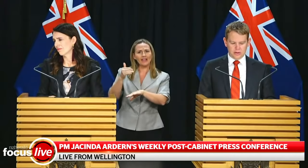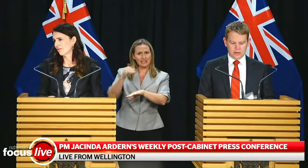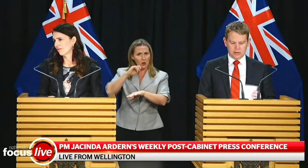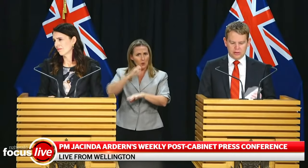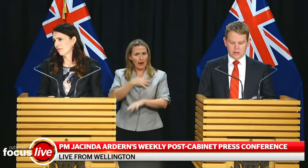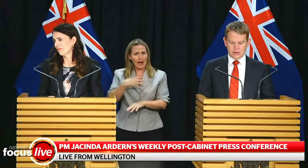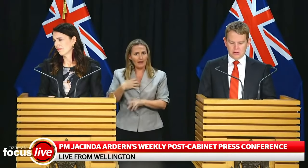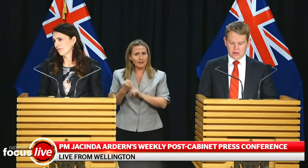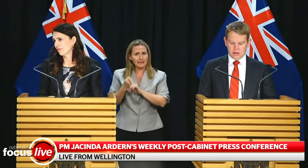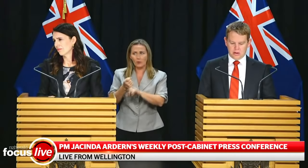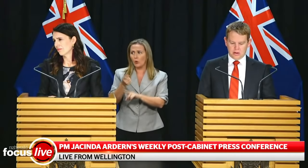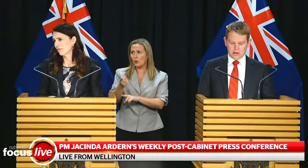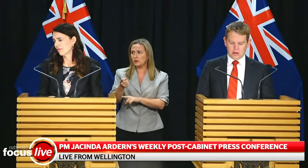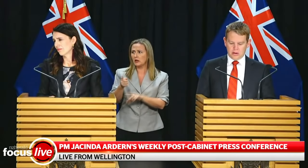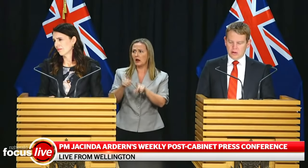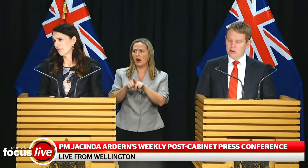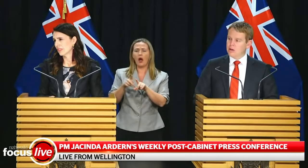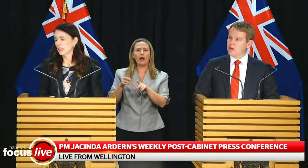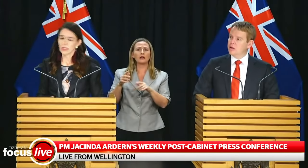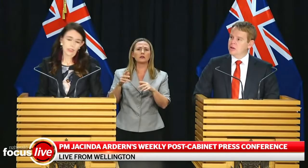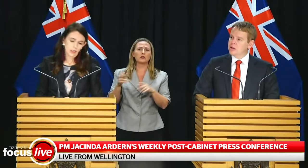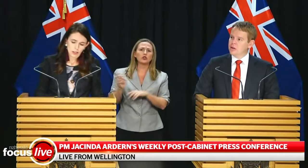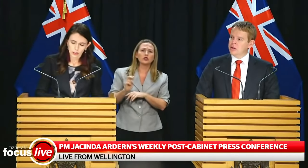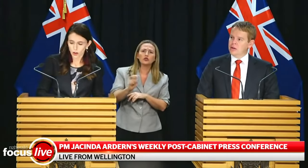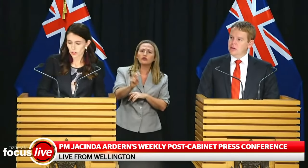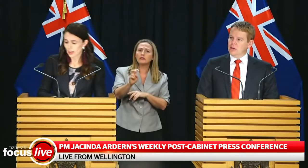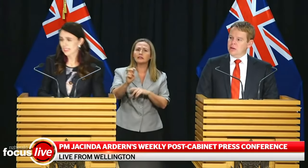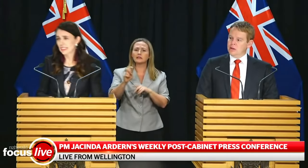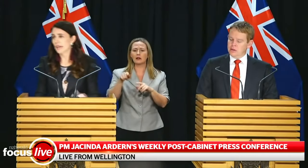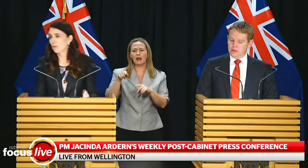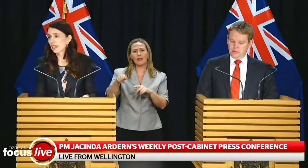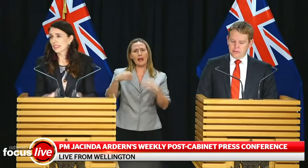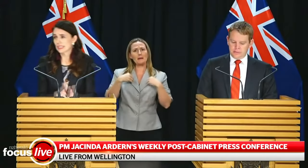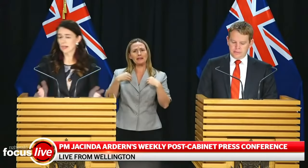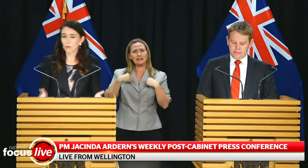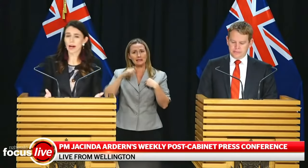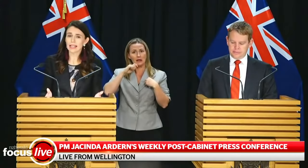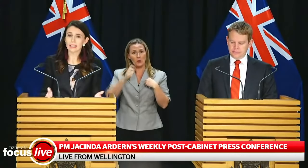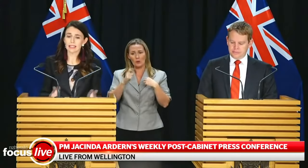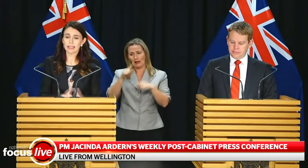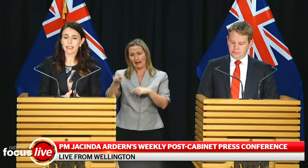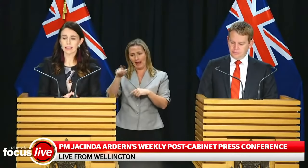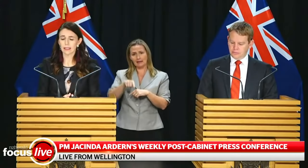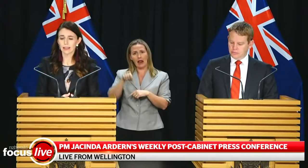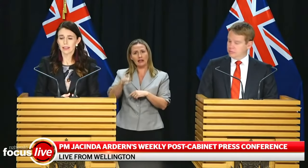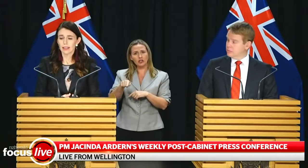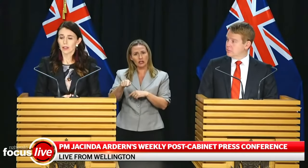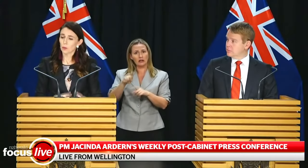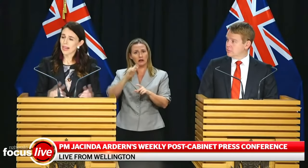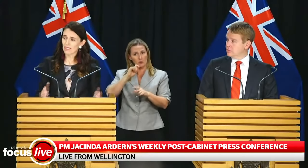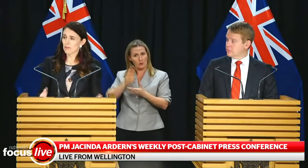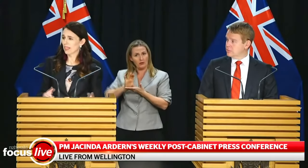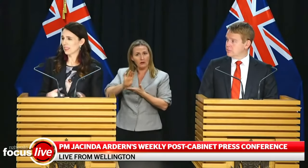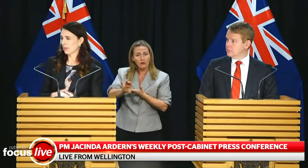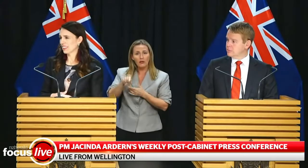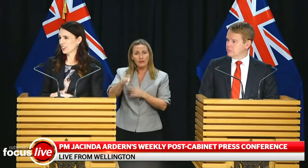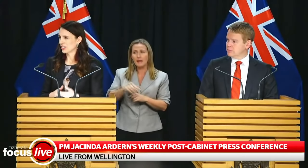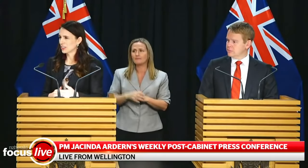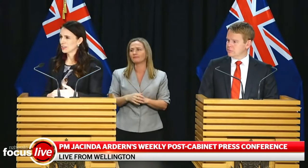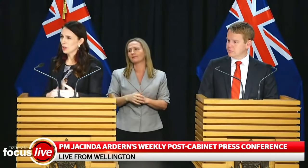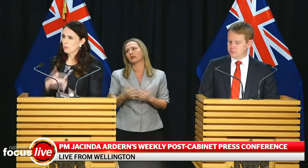support, such as the tourist operators reporting cancellations? No, look, in the same way that we haven't been in